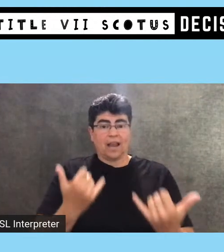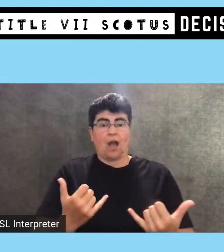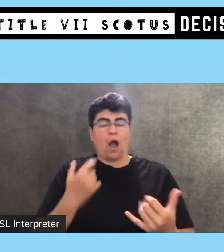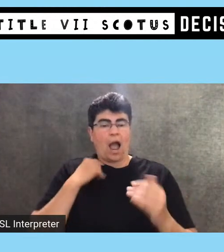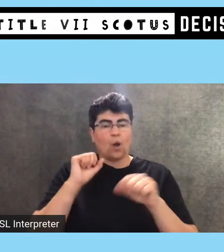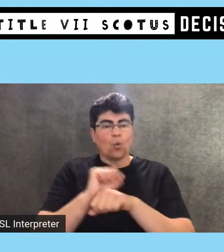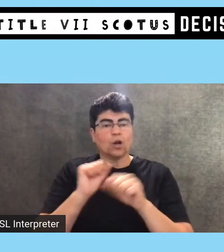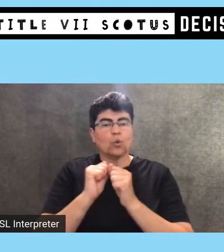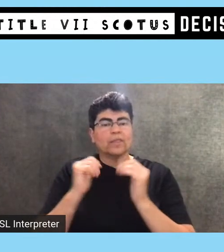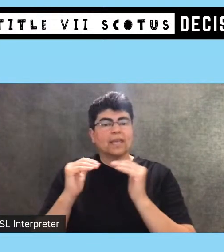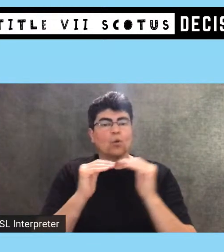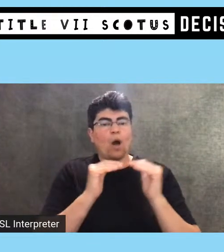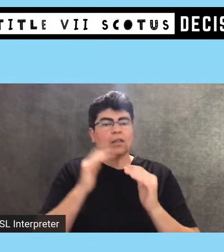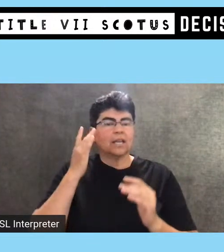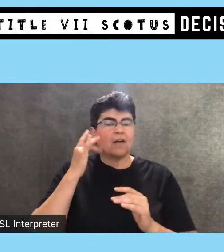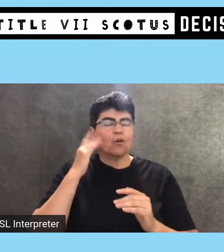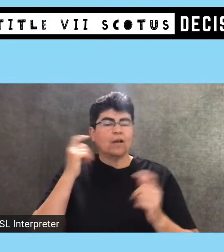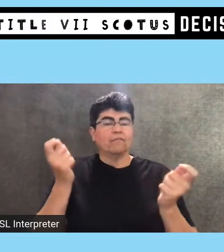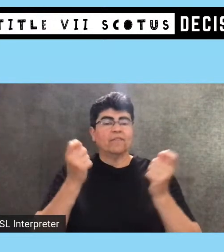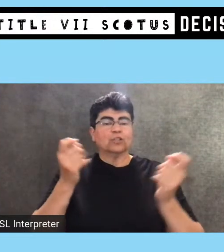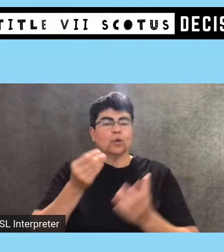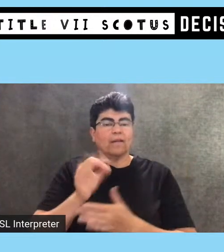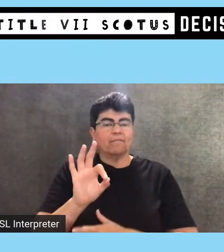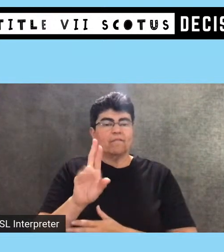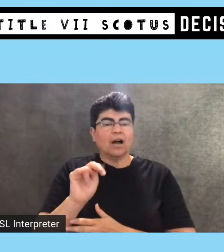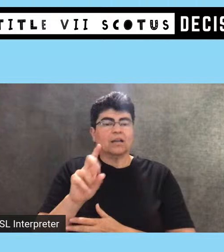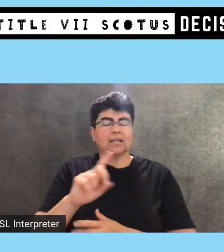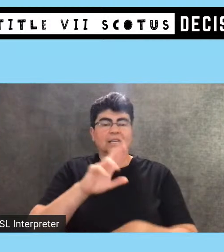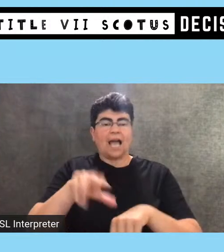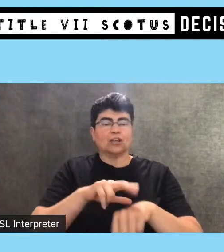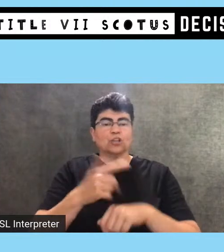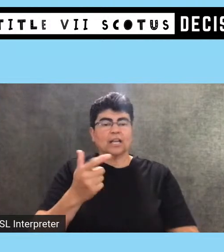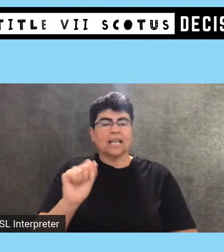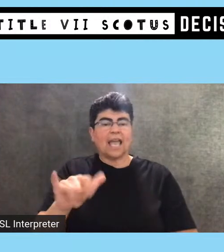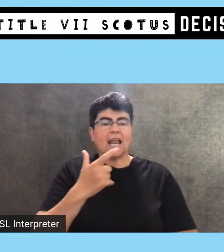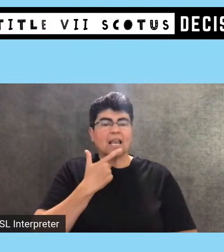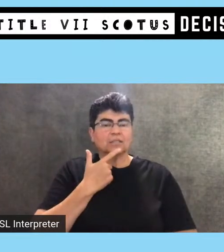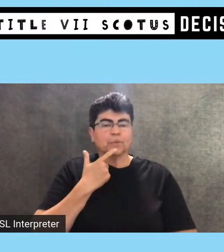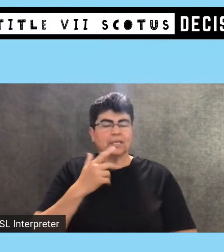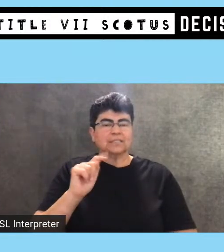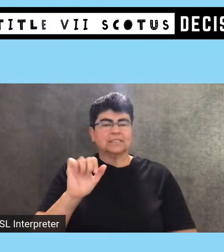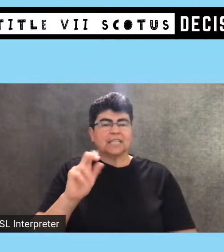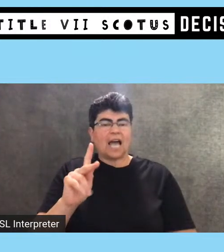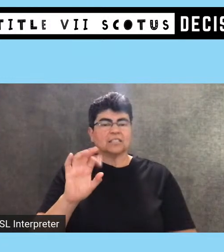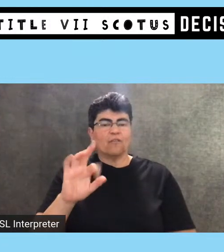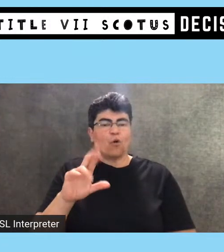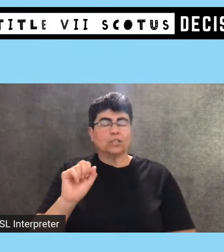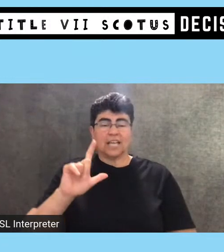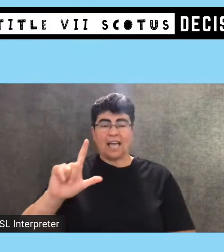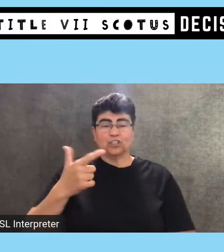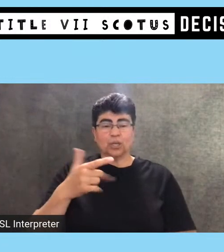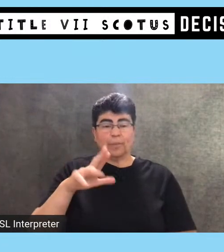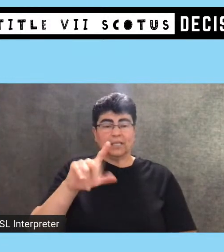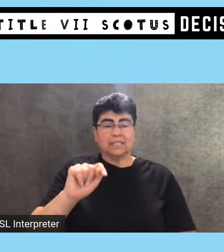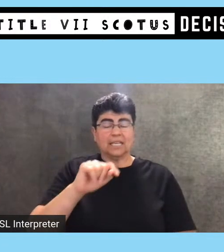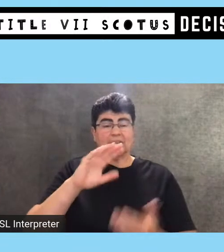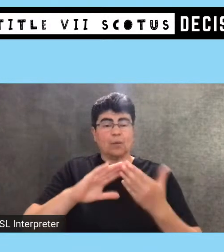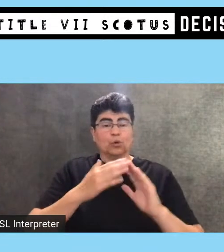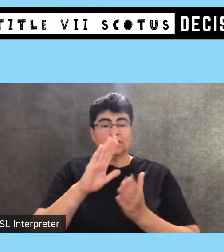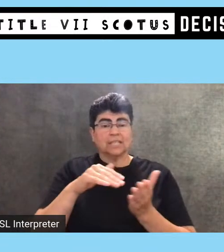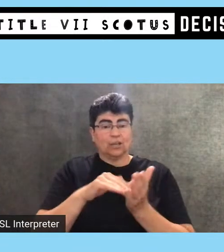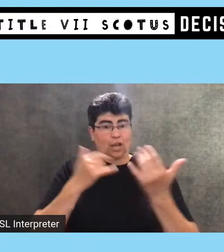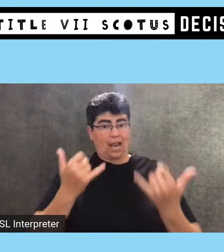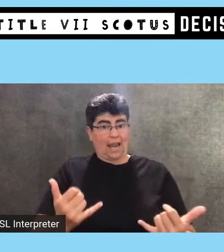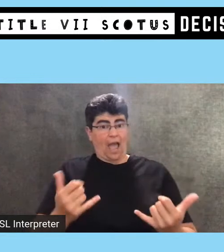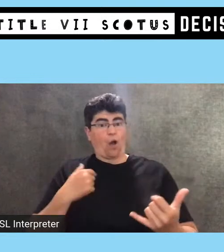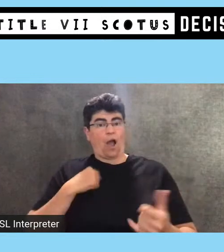Equality California, the Victory Fund, the National Gay and Lesbian Task Force, our LGBT Community Center, and now San Diego